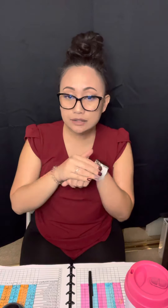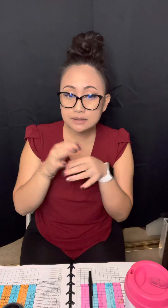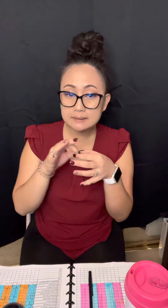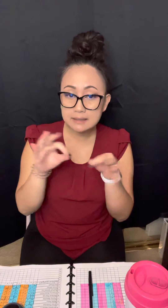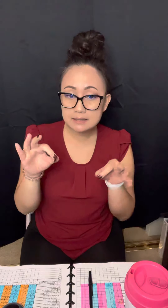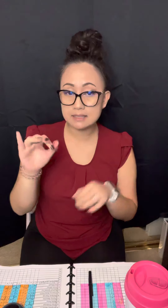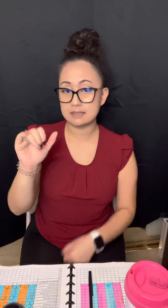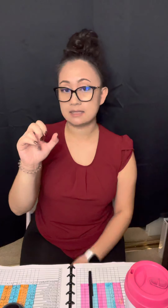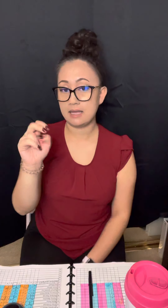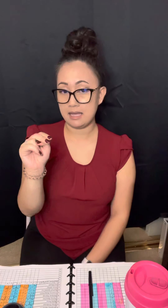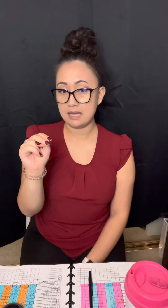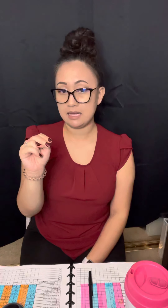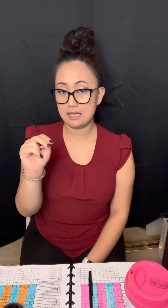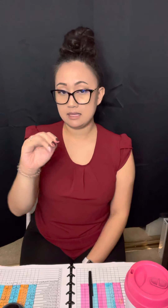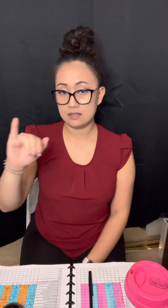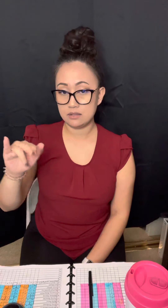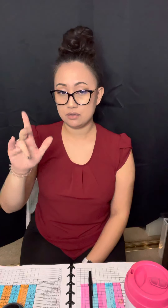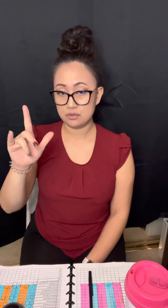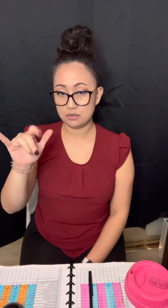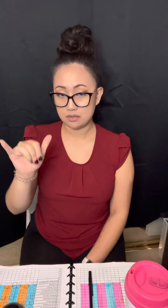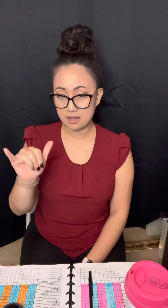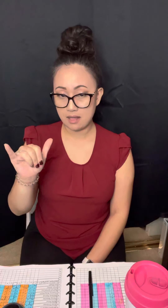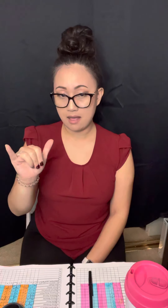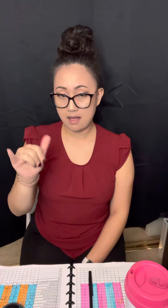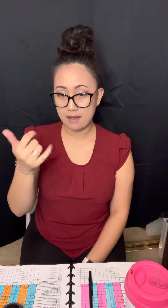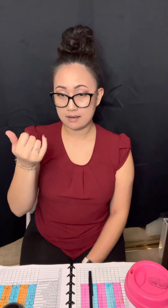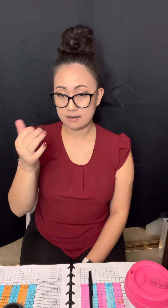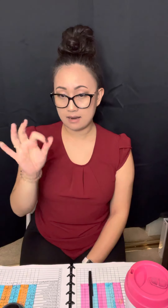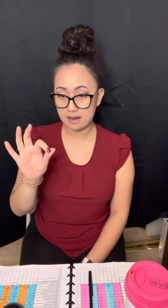1969, comma, a team of